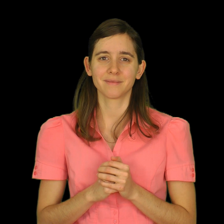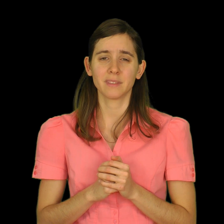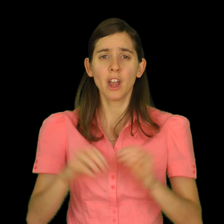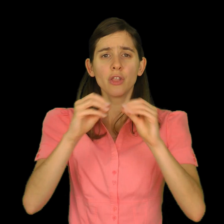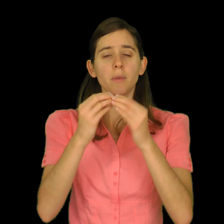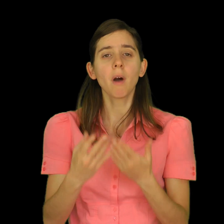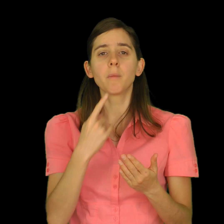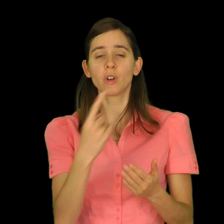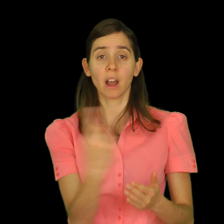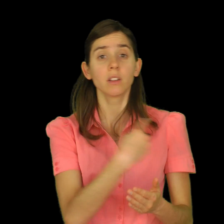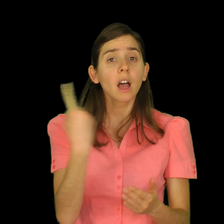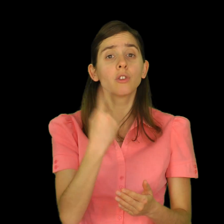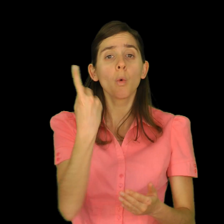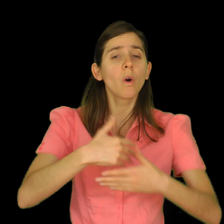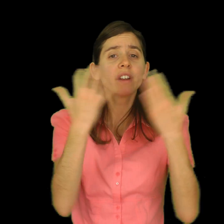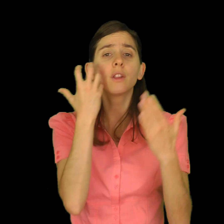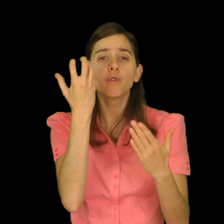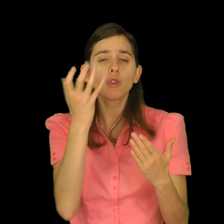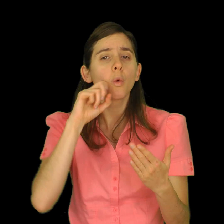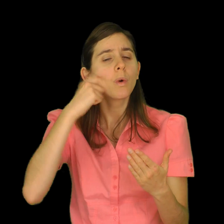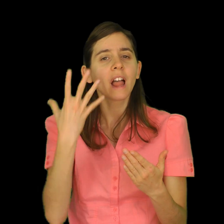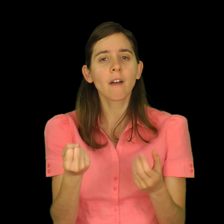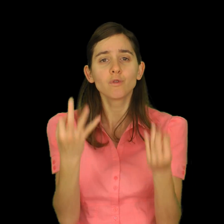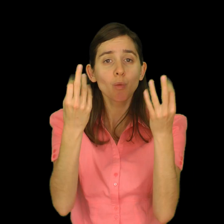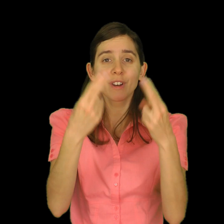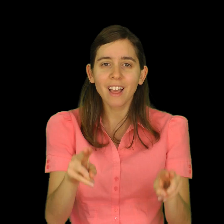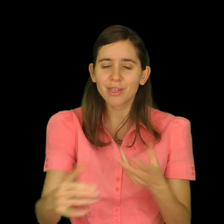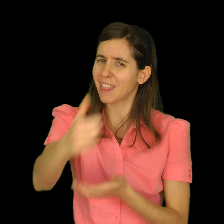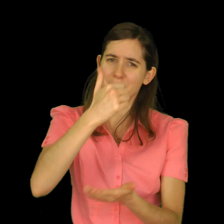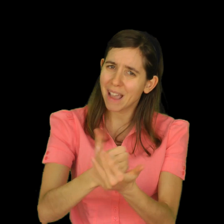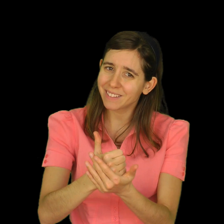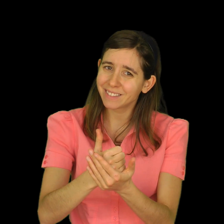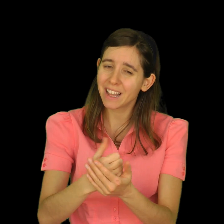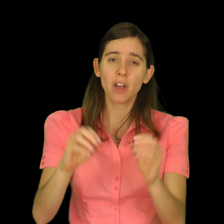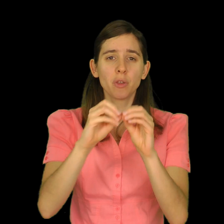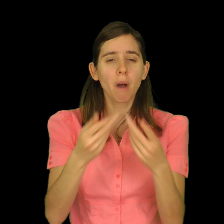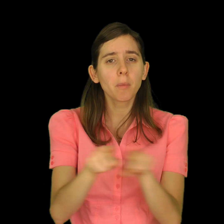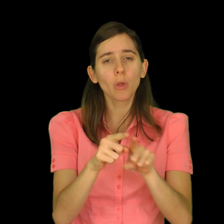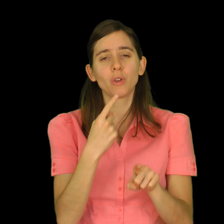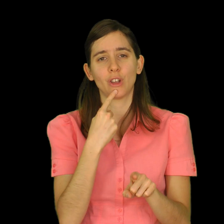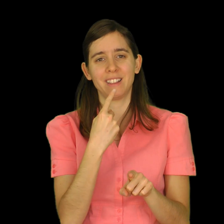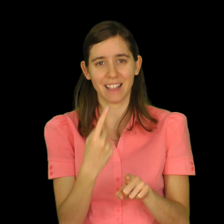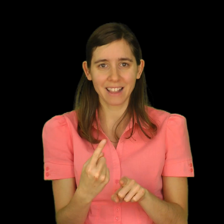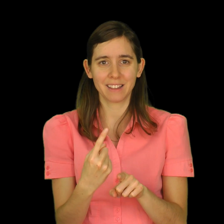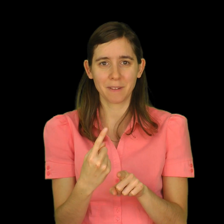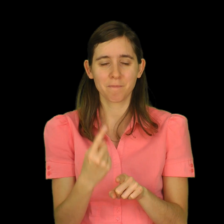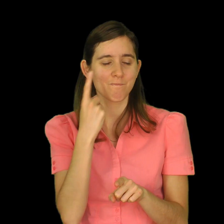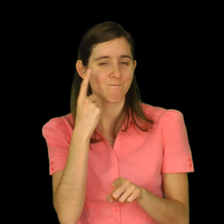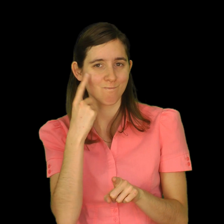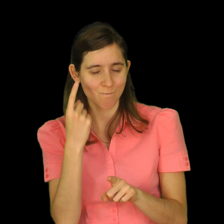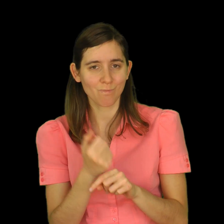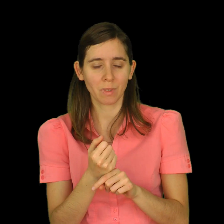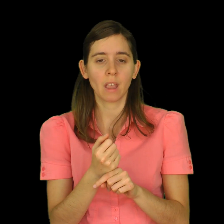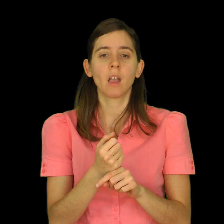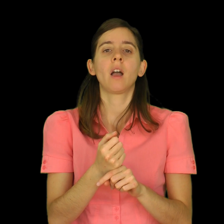The Bible tells us that one day there'll be no more death. Amen to that. But Proverbs 12:28 takes that one step further. Look at this with me. In